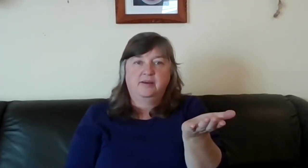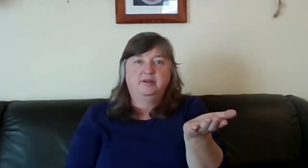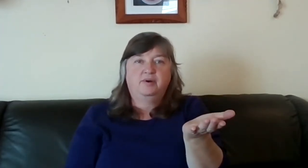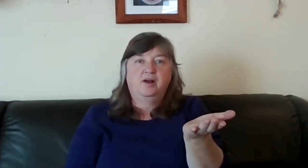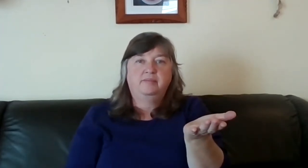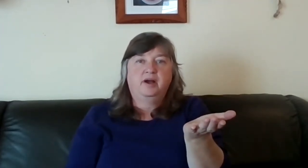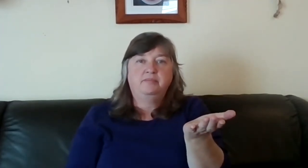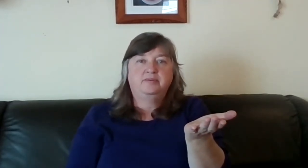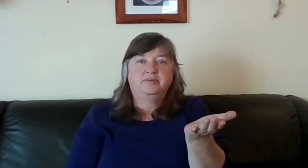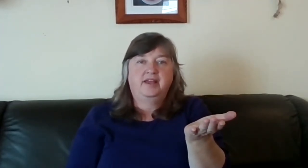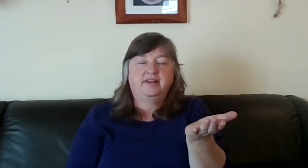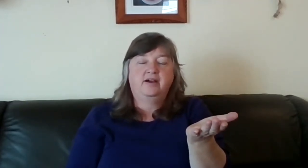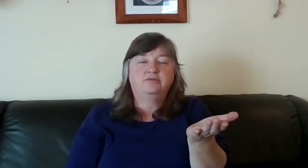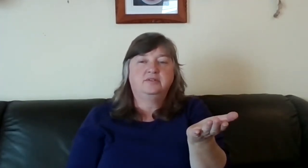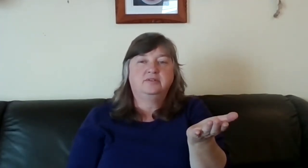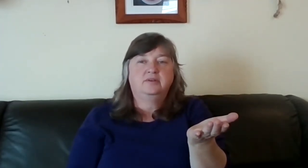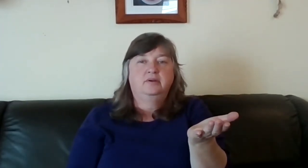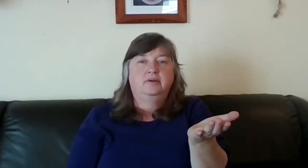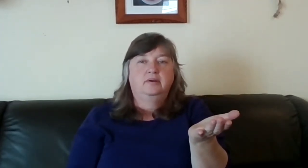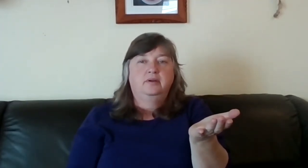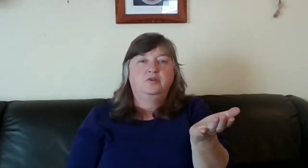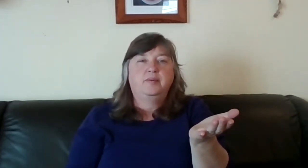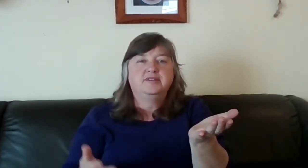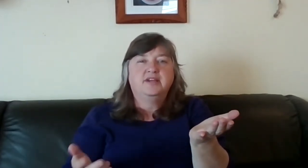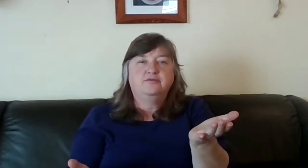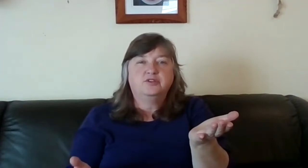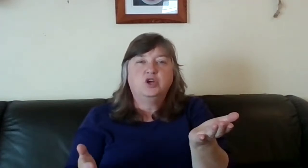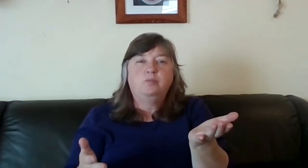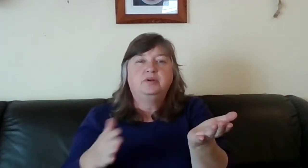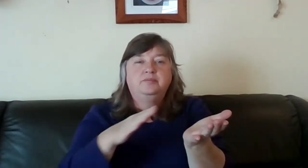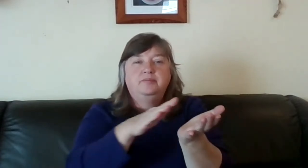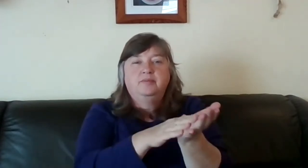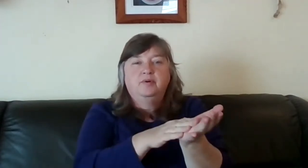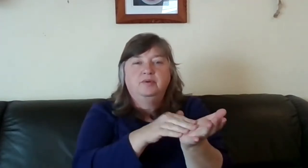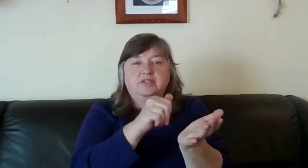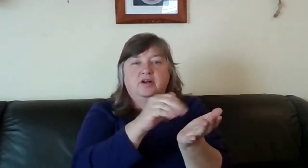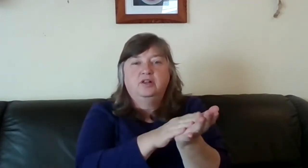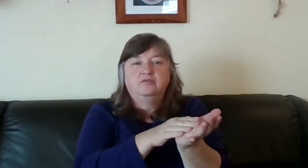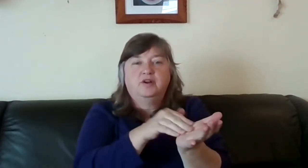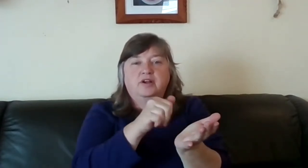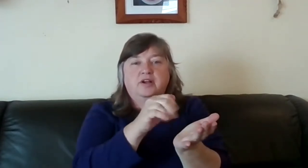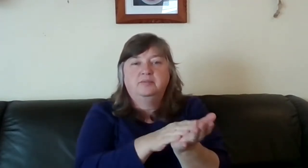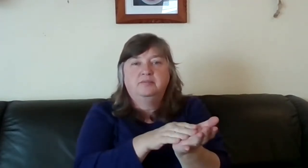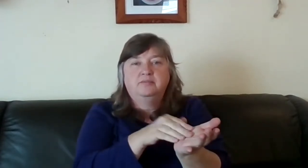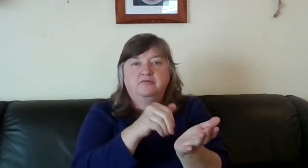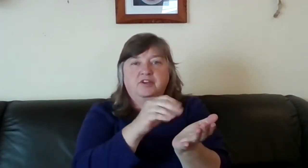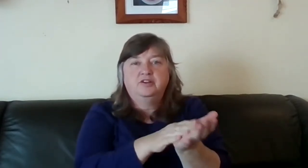non-dominant palm up, hand out. Do you remember the sign for soap? We did all of our